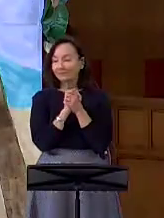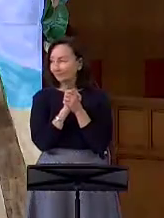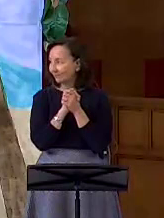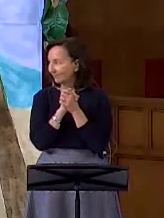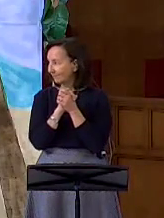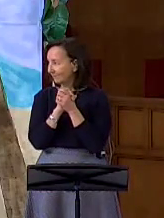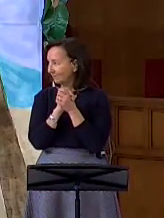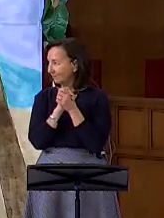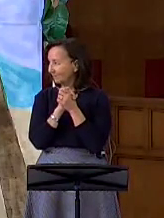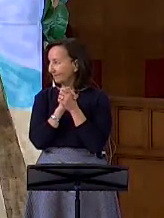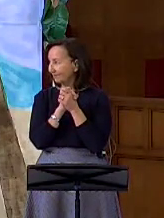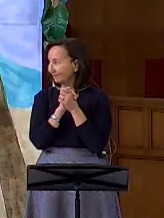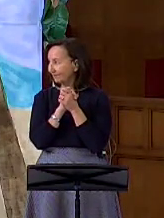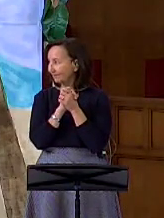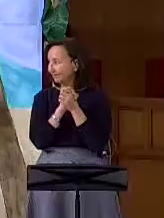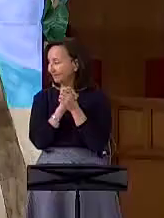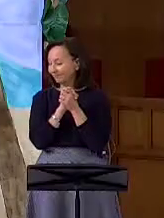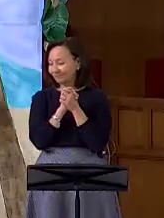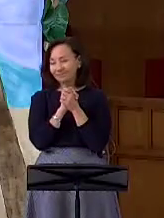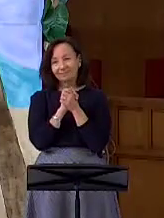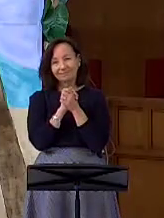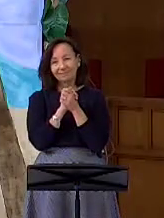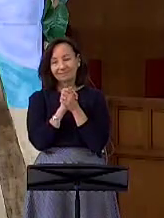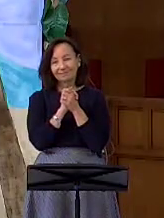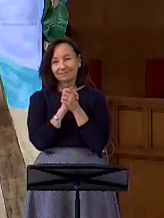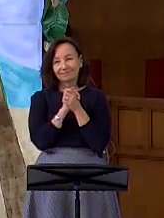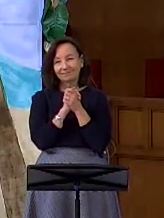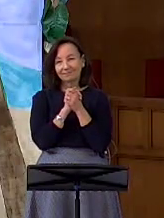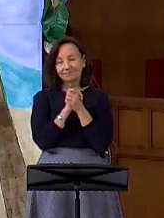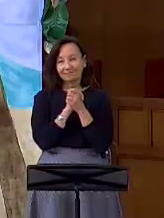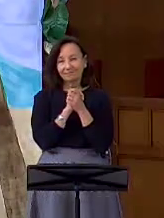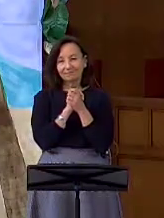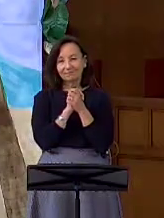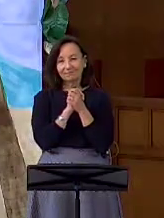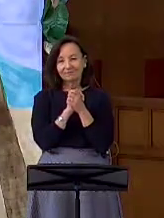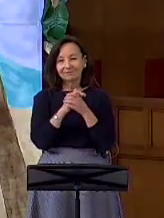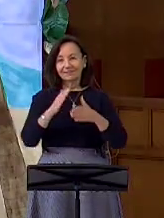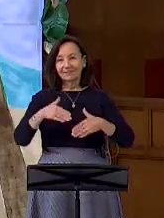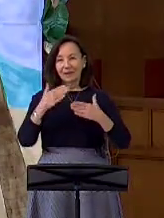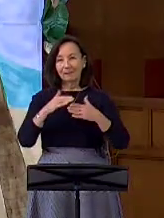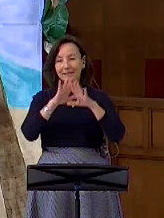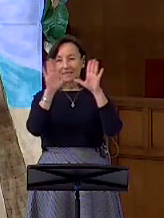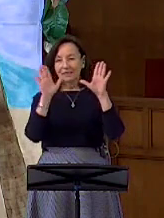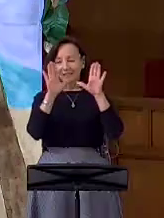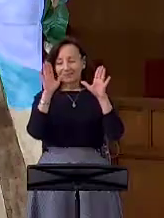Happy Sunday.